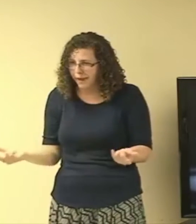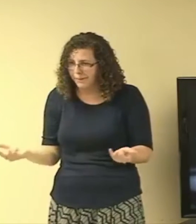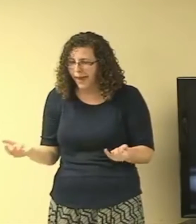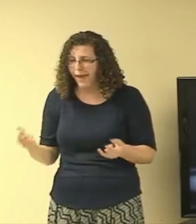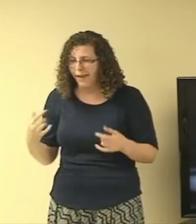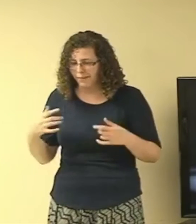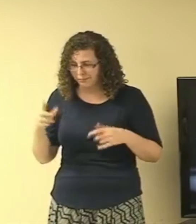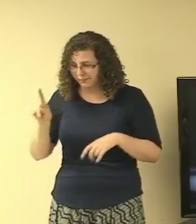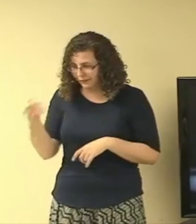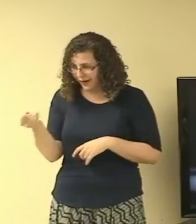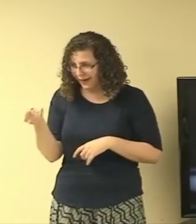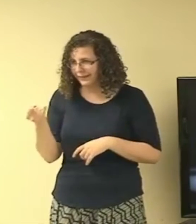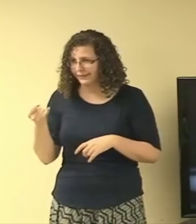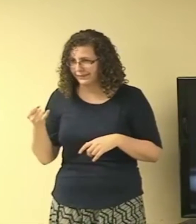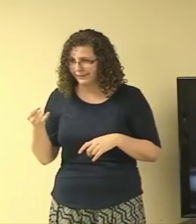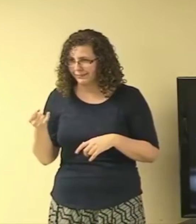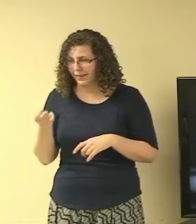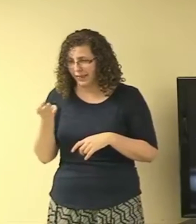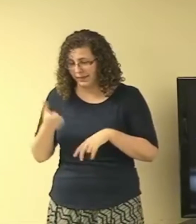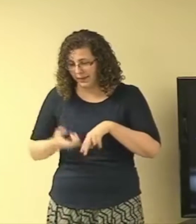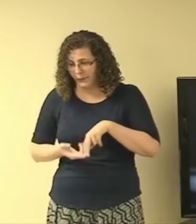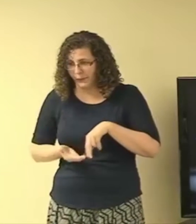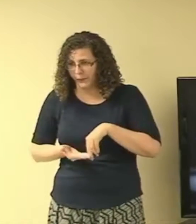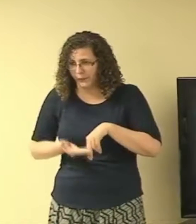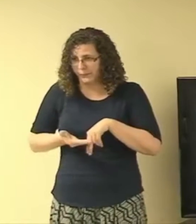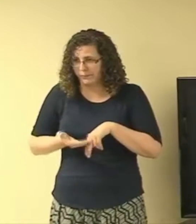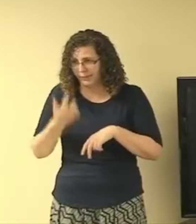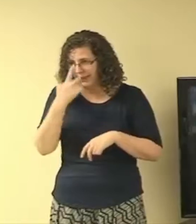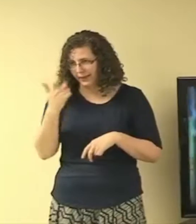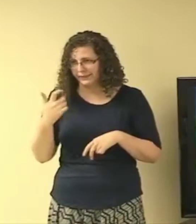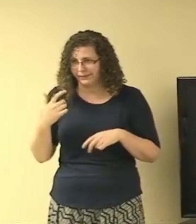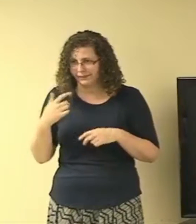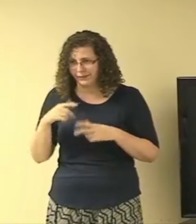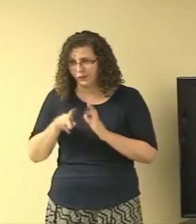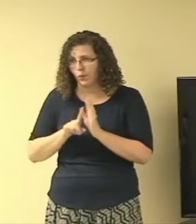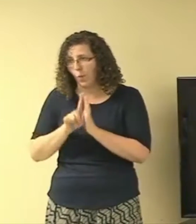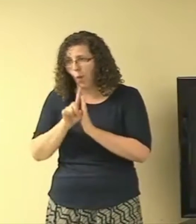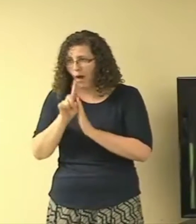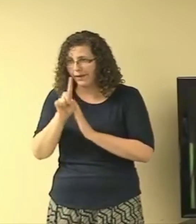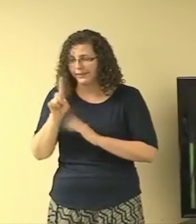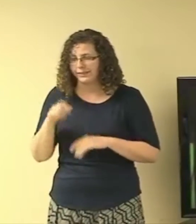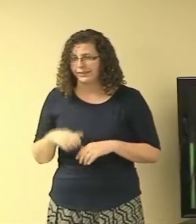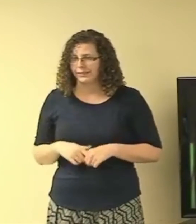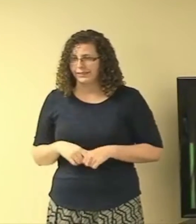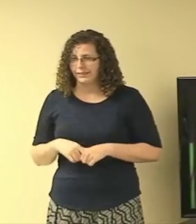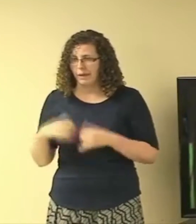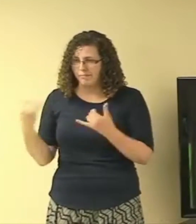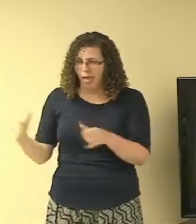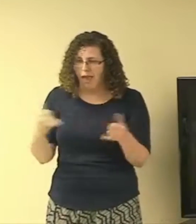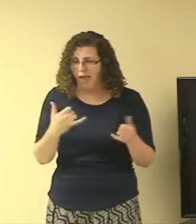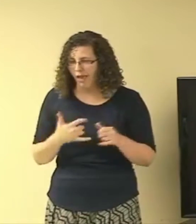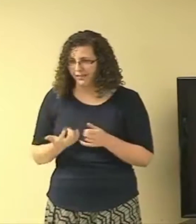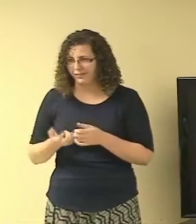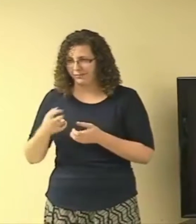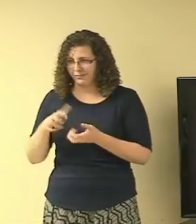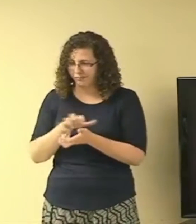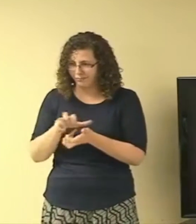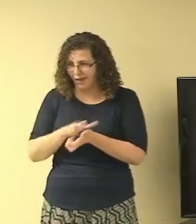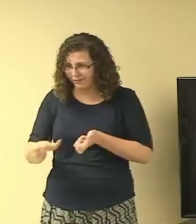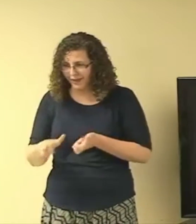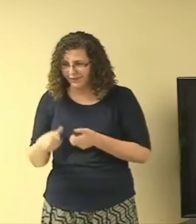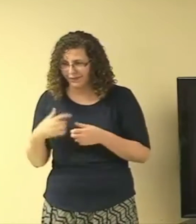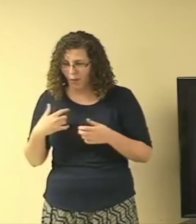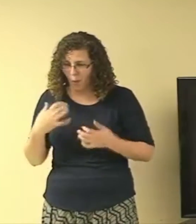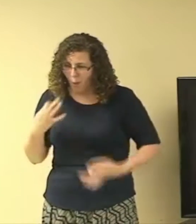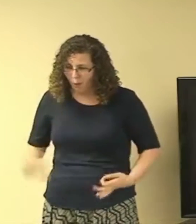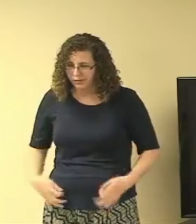kind of grown a lot, so they're kind of hitting him a little high, you know. And he's been sliding in home base, so there's a hole in one knee. You know, you see the picture, and the